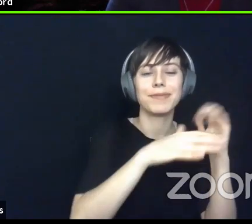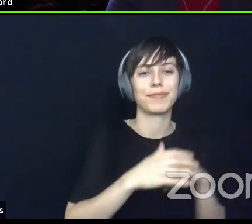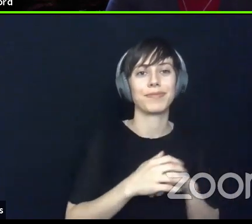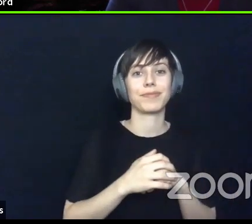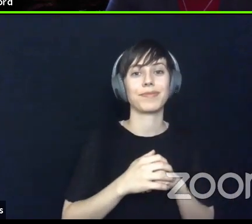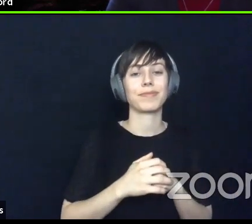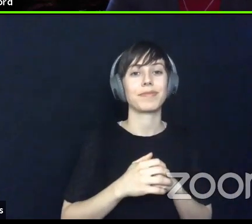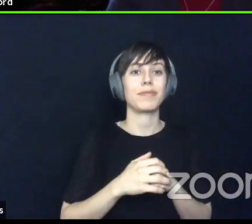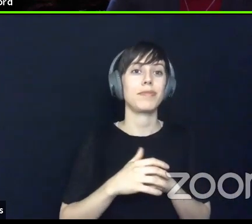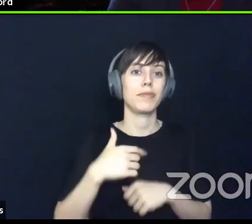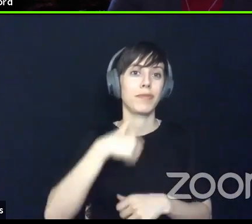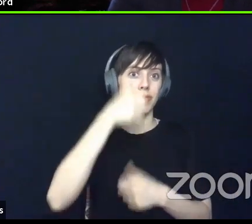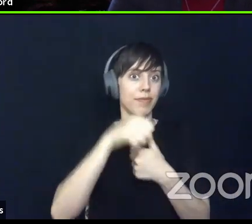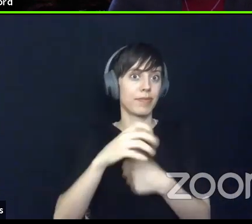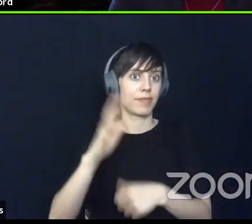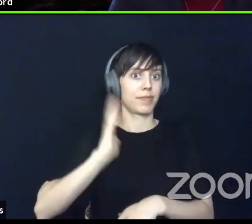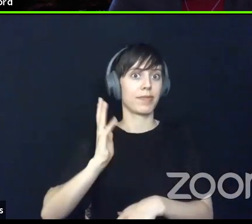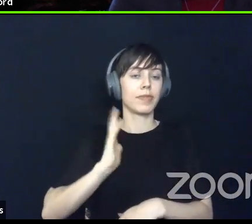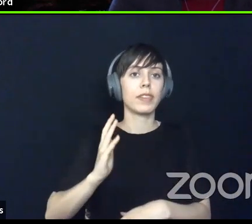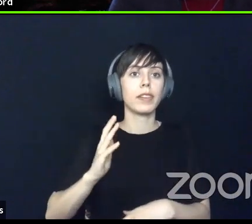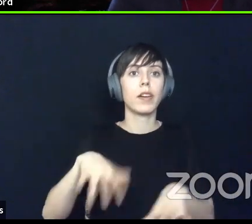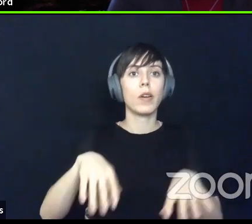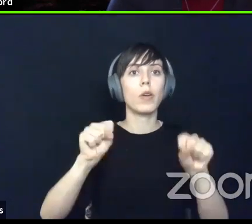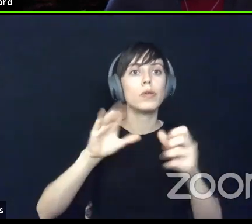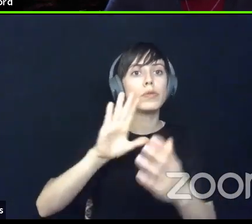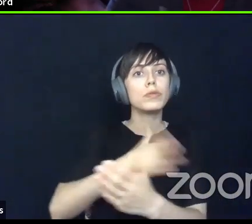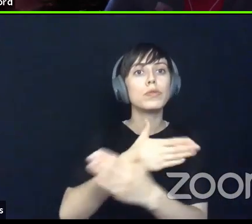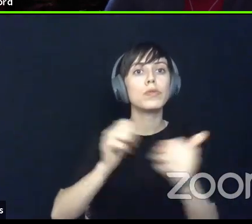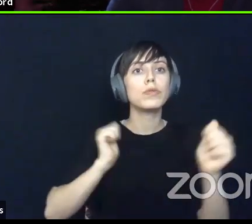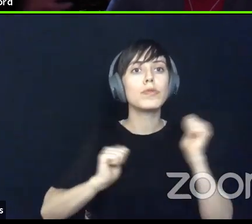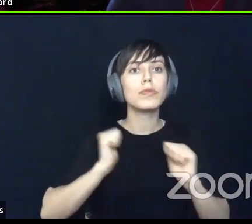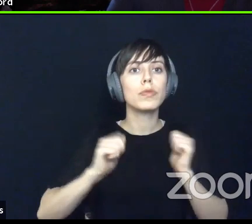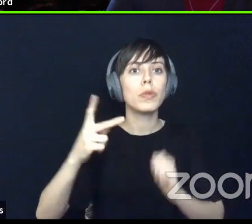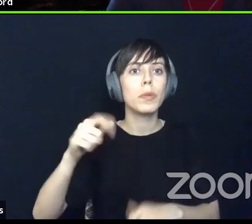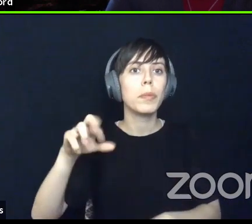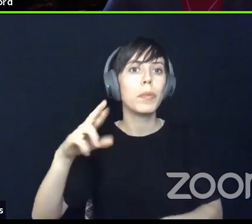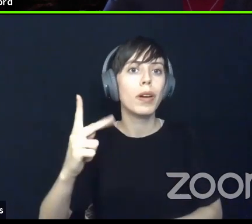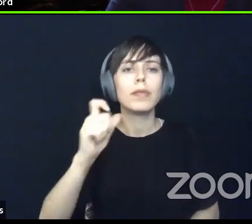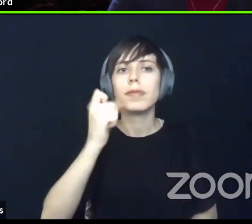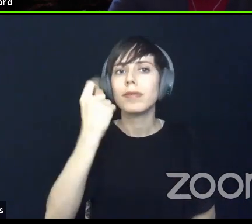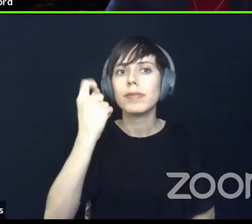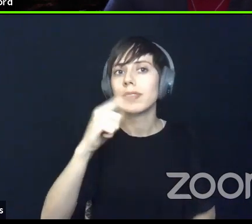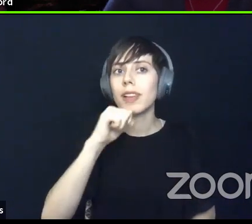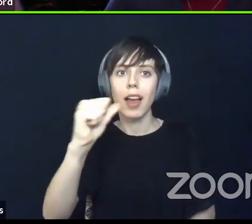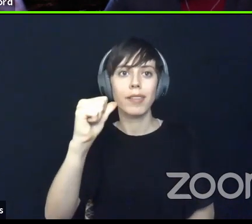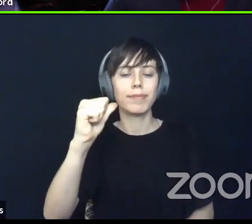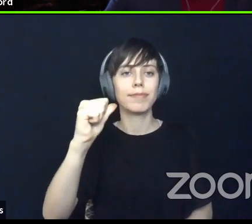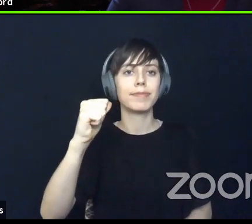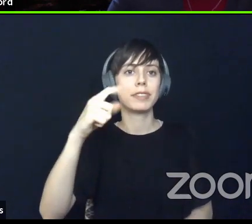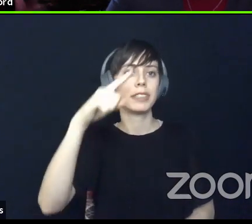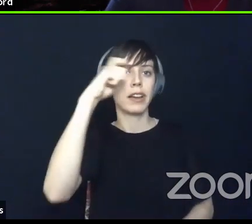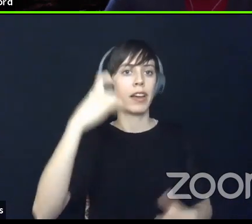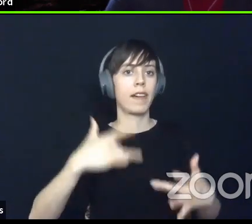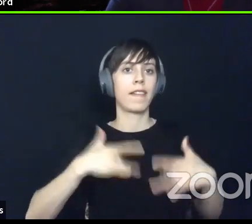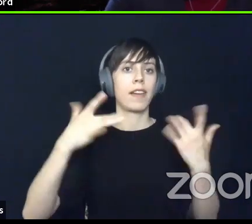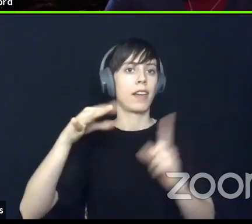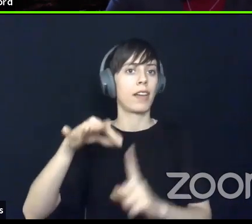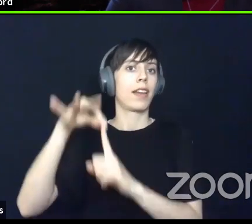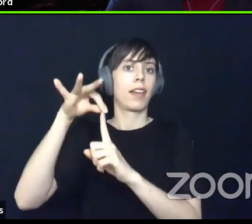during the summertime series. That was a normal thing to wake up and have bands playing at the park and have small businesses in the